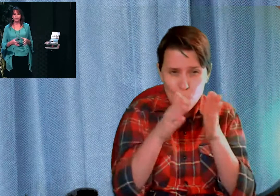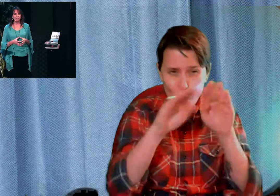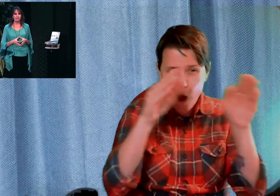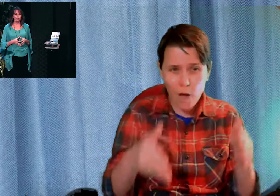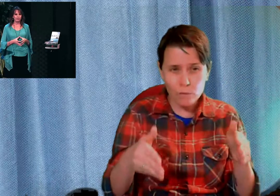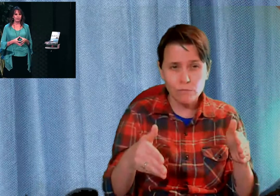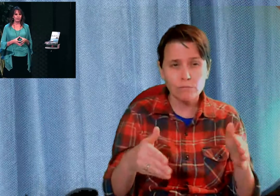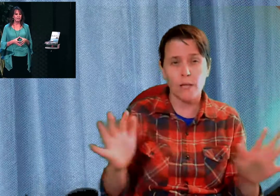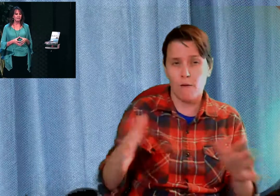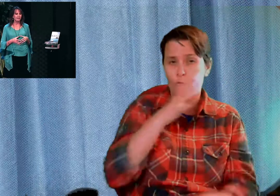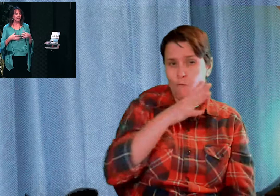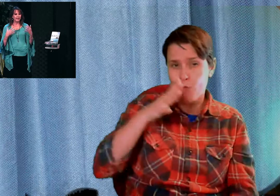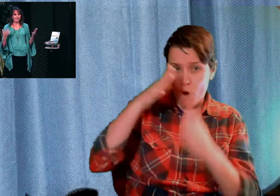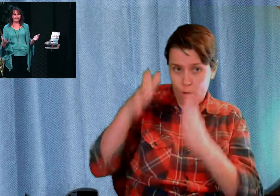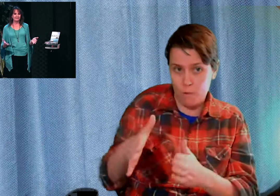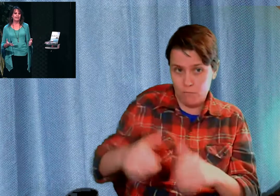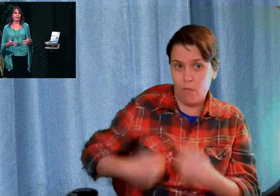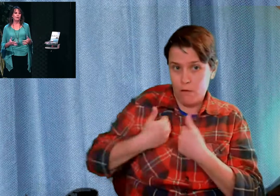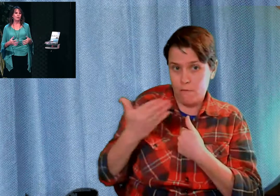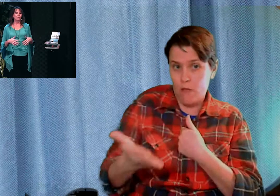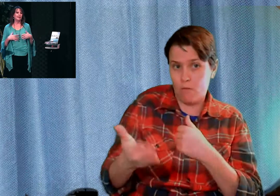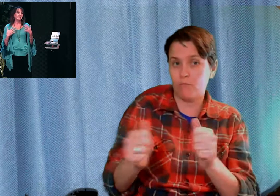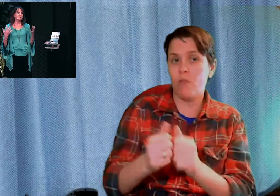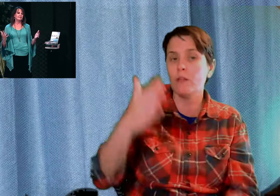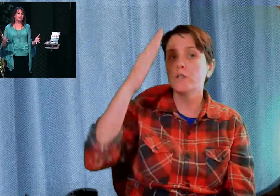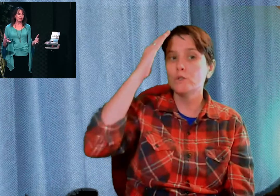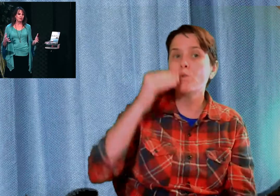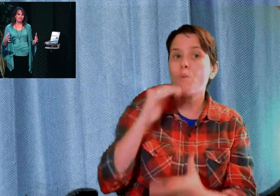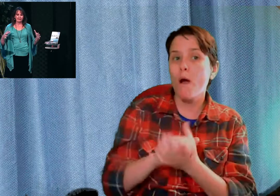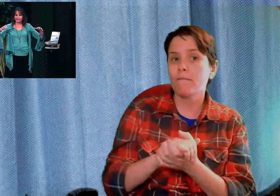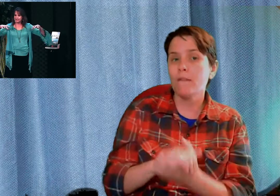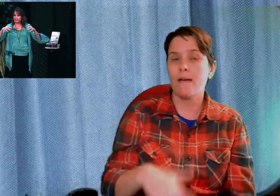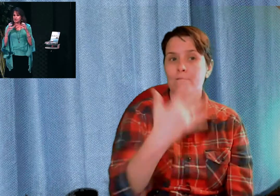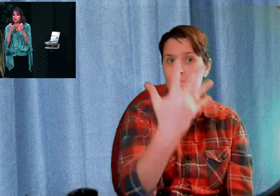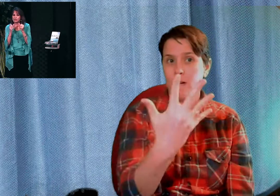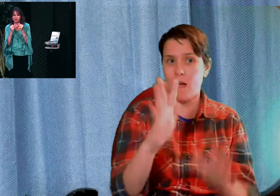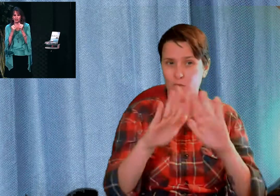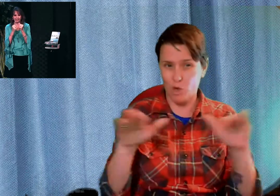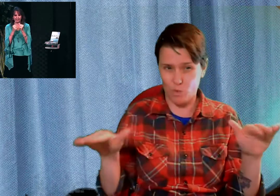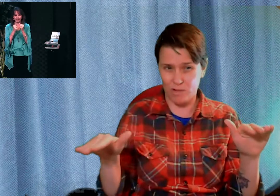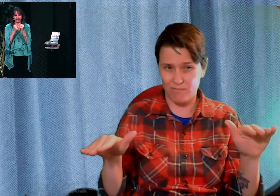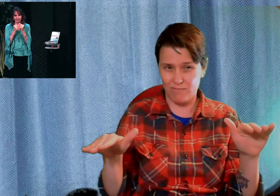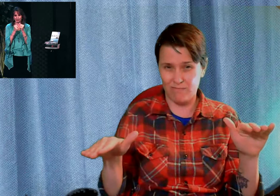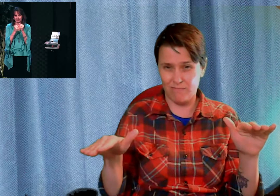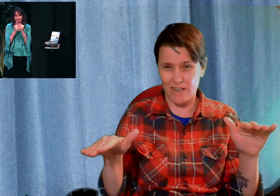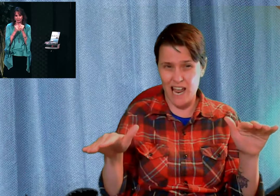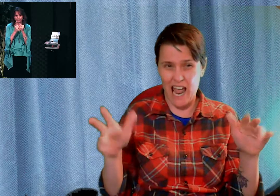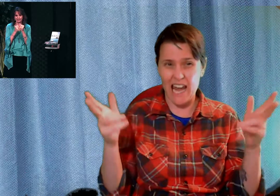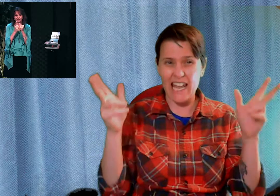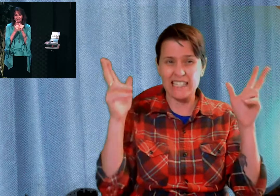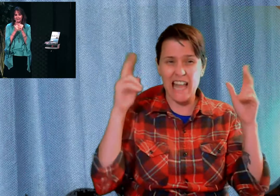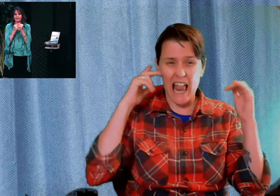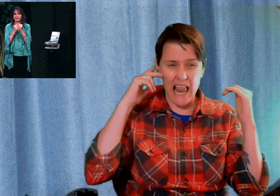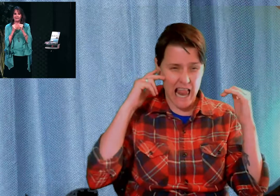5 children, and it's loud, and it's noisy, and it's squishy, meaning there's not enough